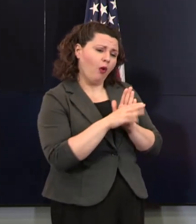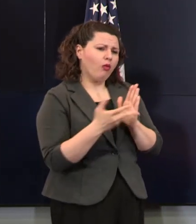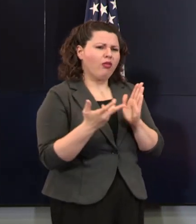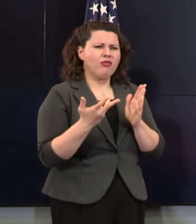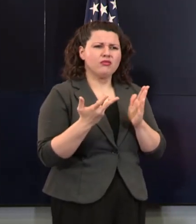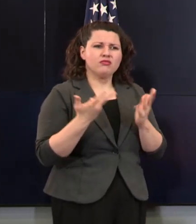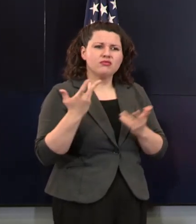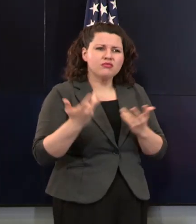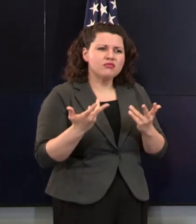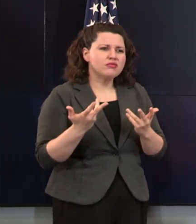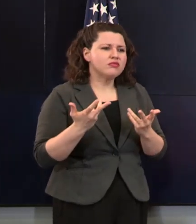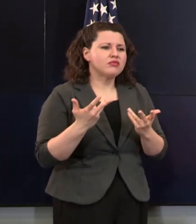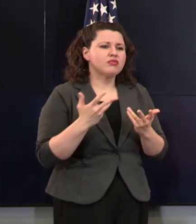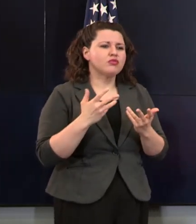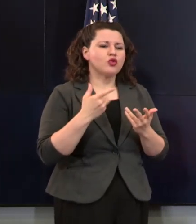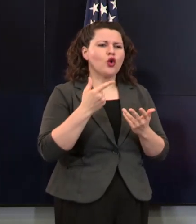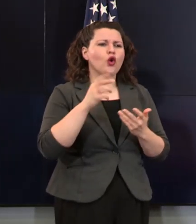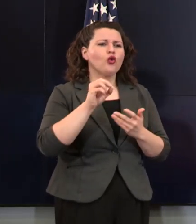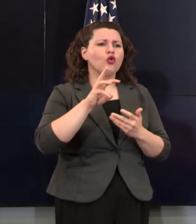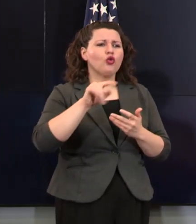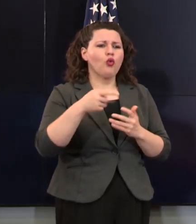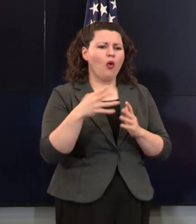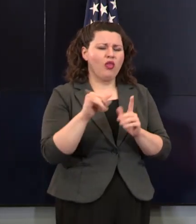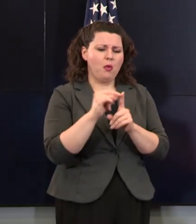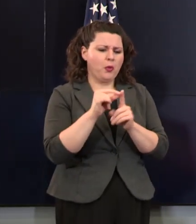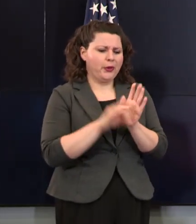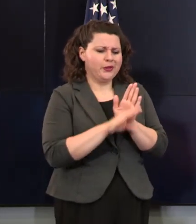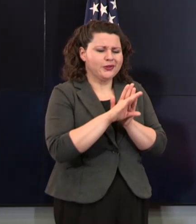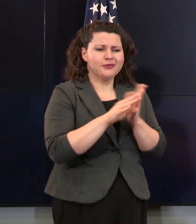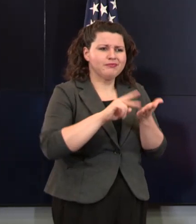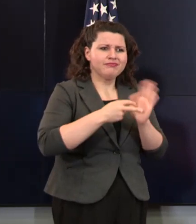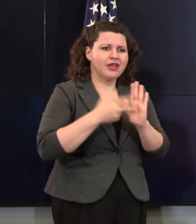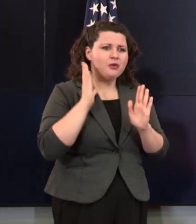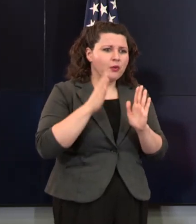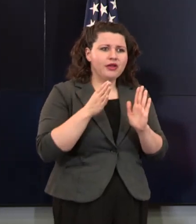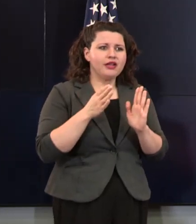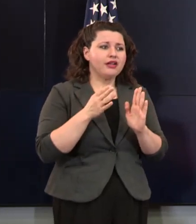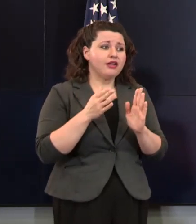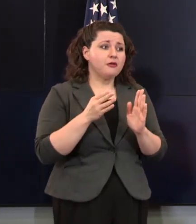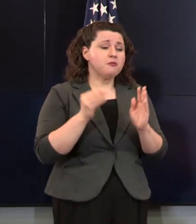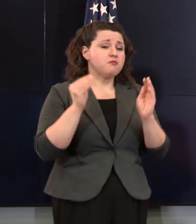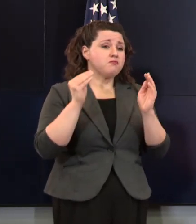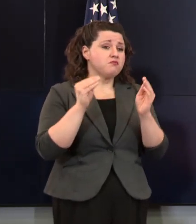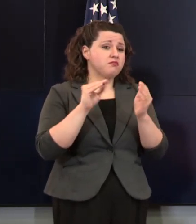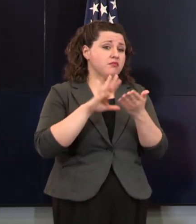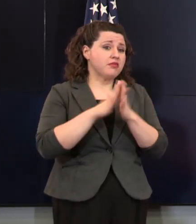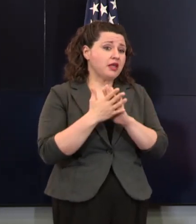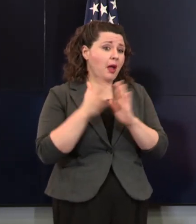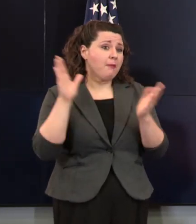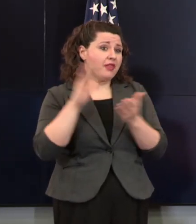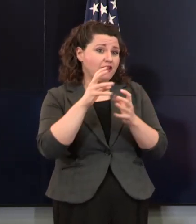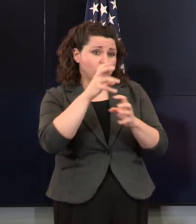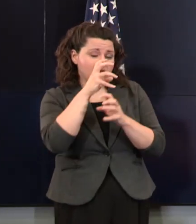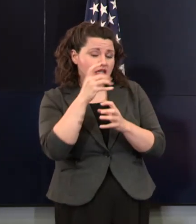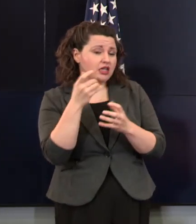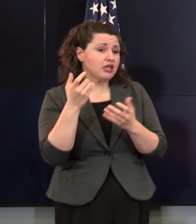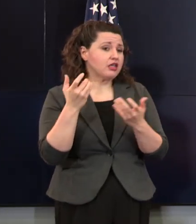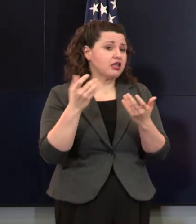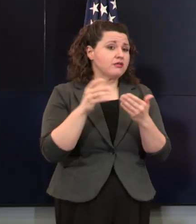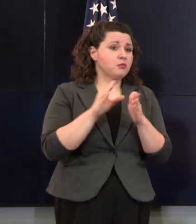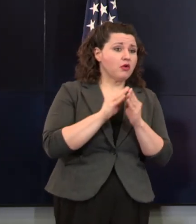or are you actively considering lifting restrictions in more counties or lifting more restrictions? No.